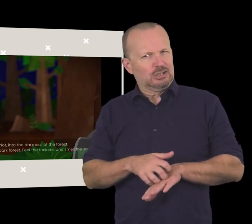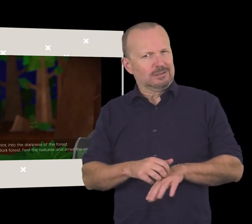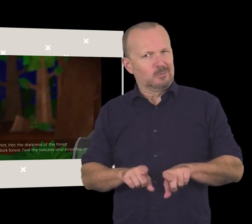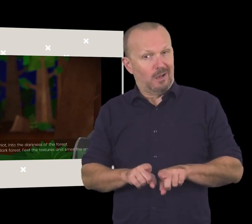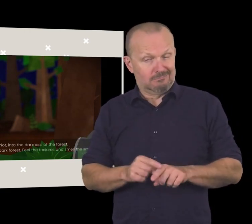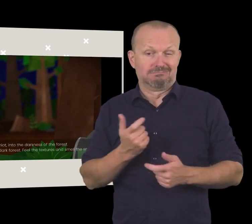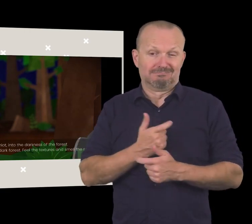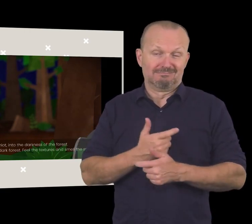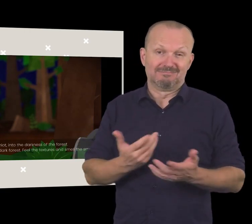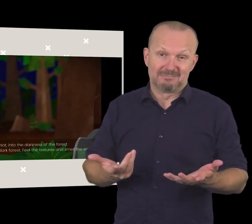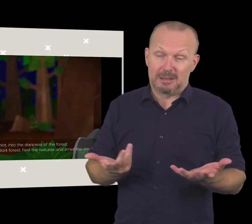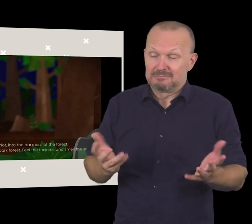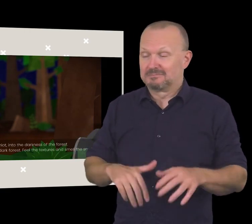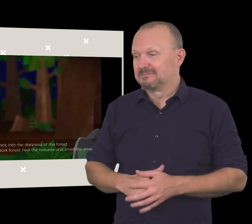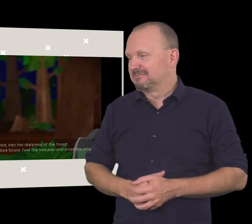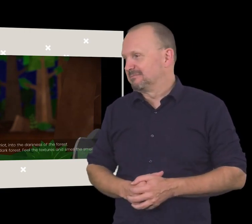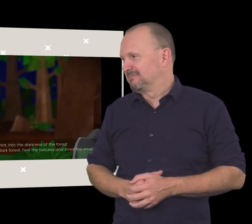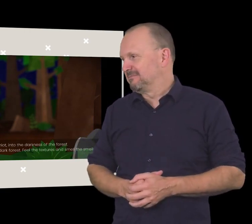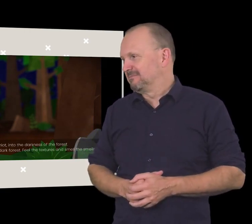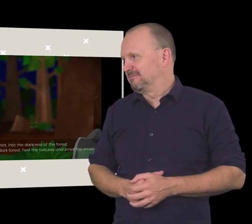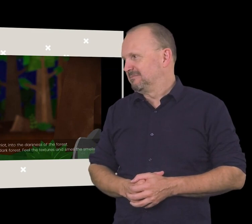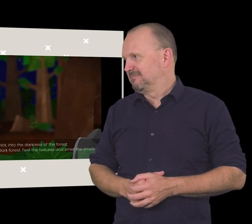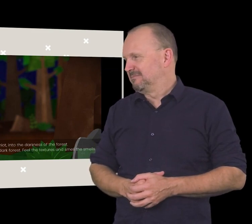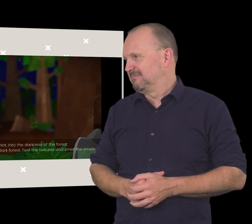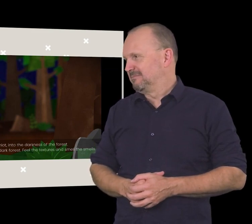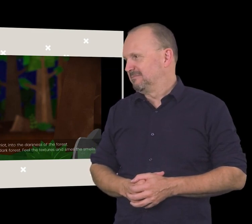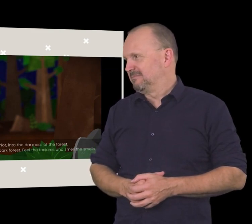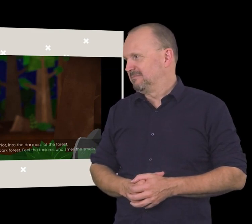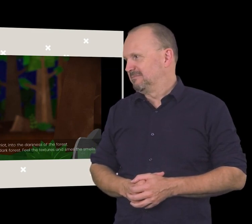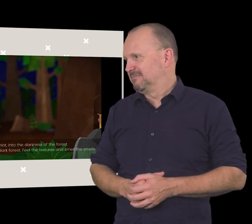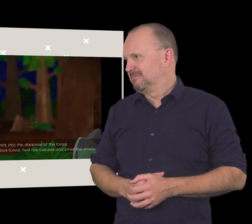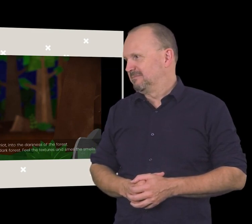And it's kind of itchy as well.